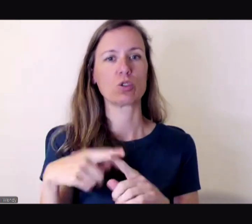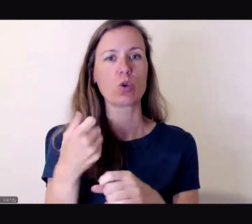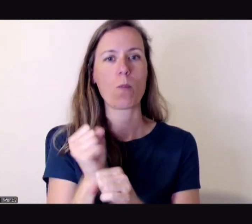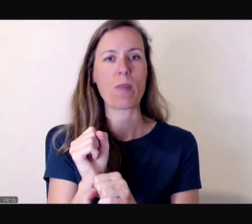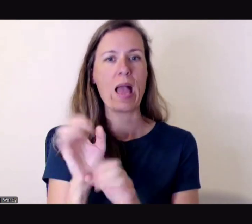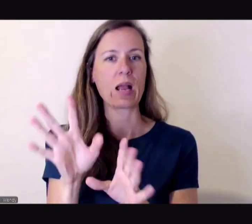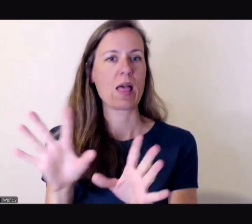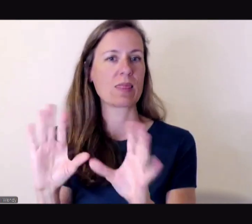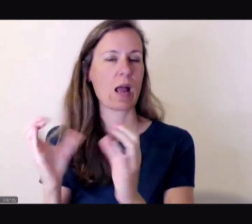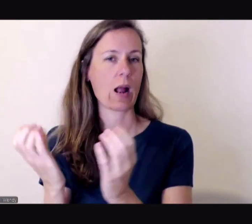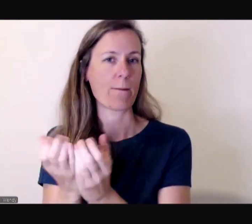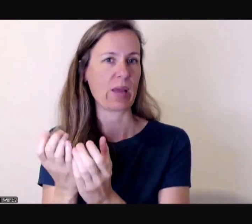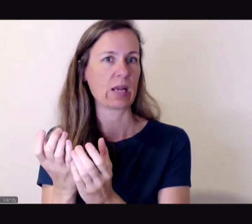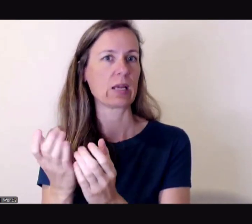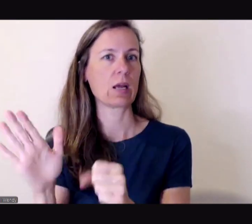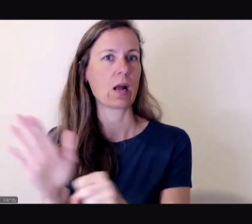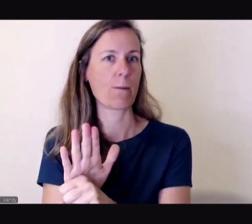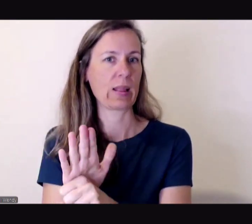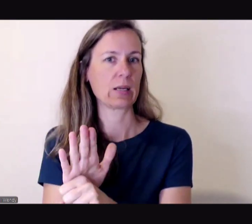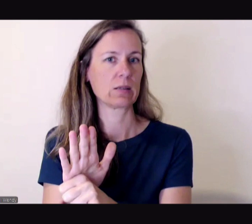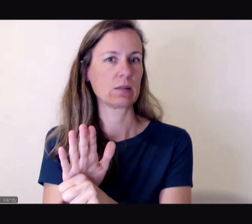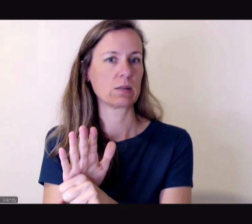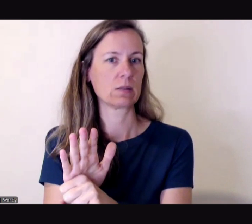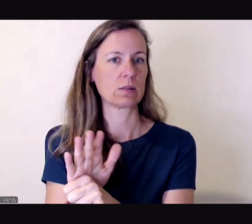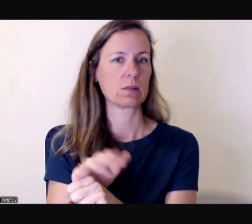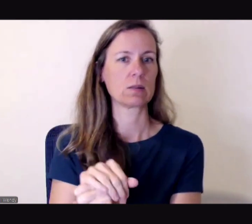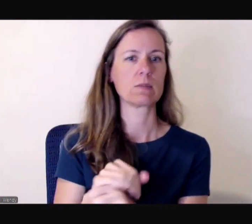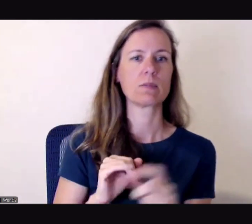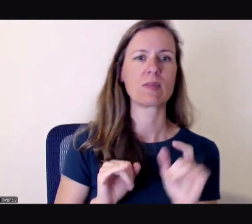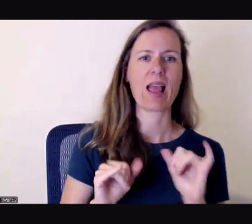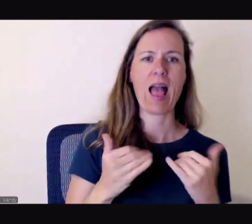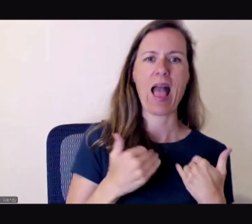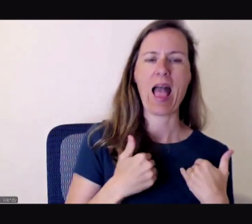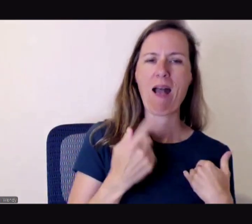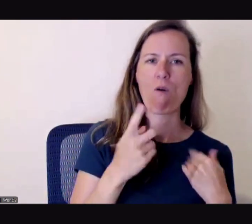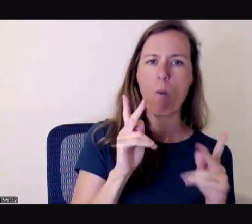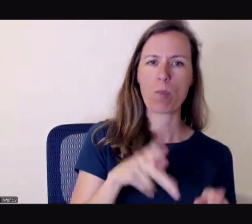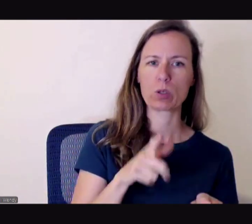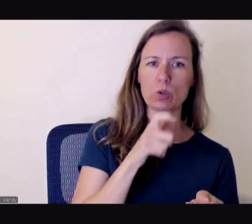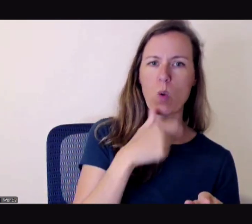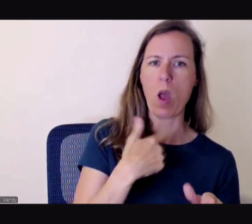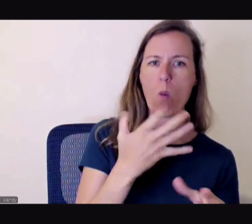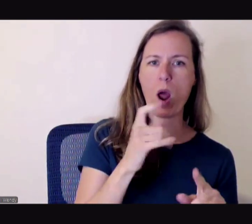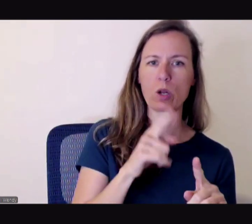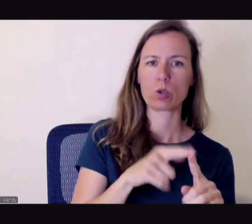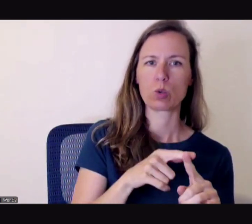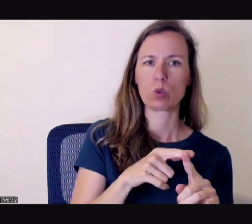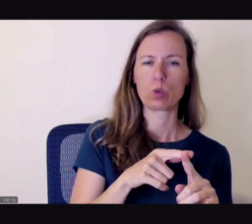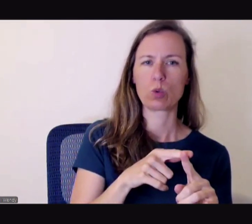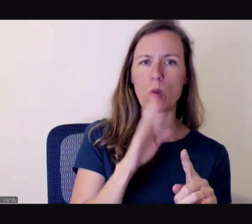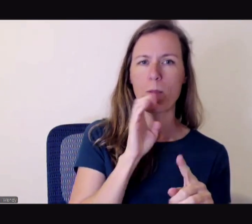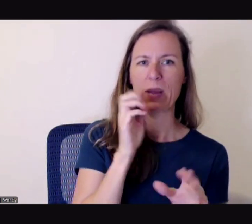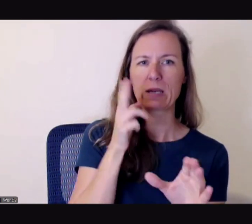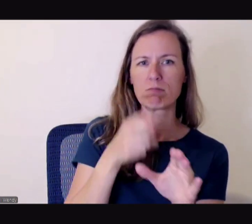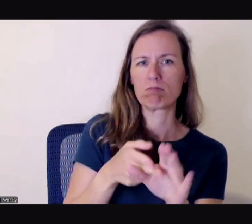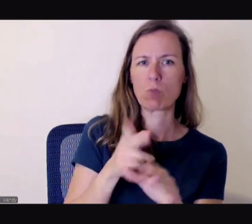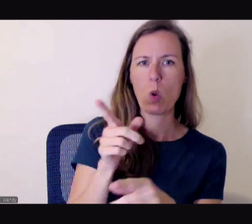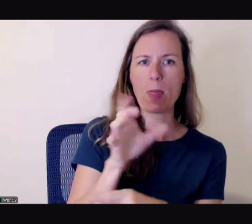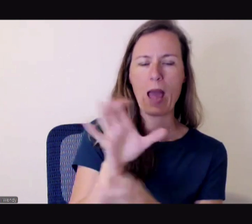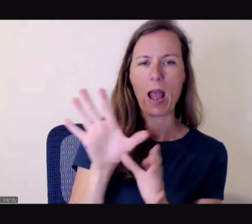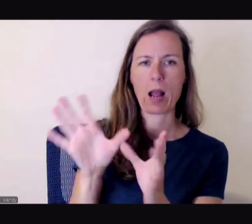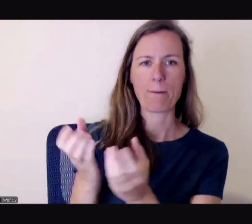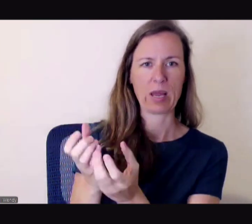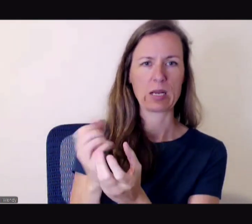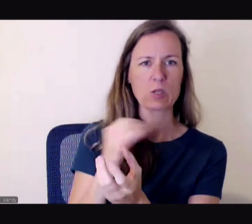I have a resident who I wanted to be on the committee, so I thought we were formulating that at the